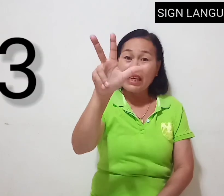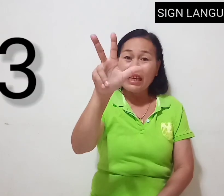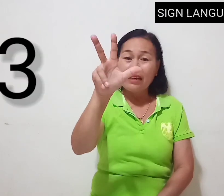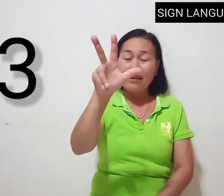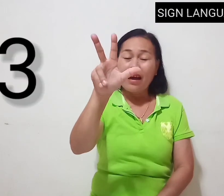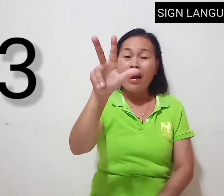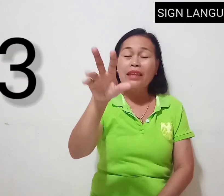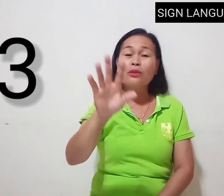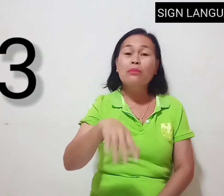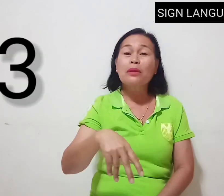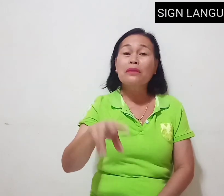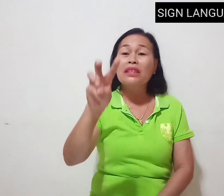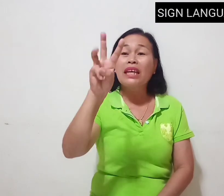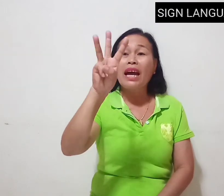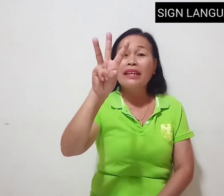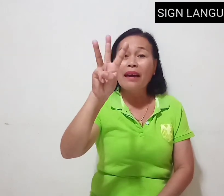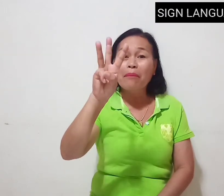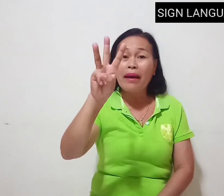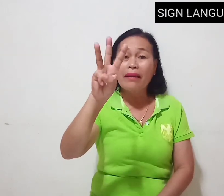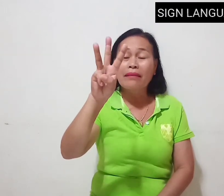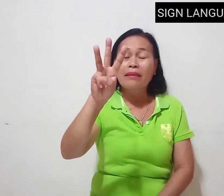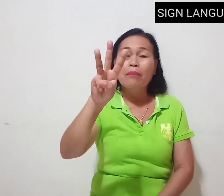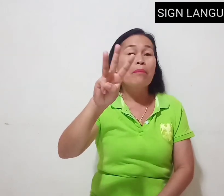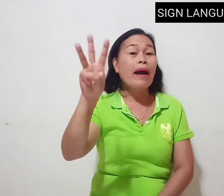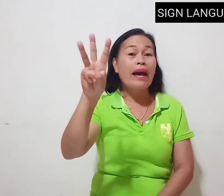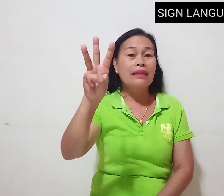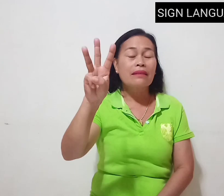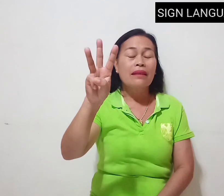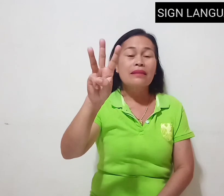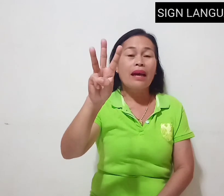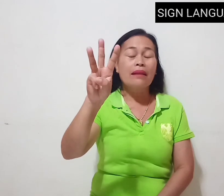3. Ang atong mangkong 3 anak man, but sa